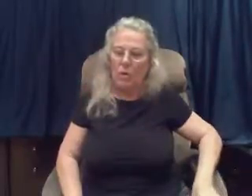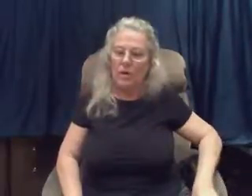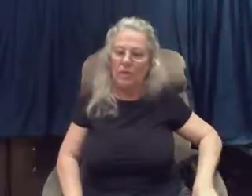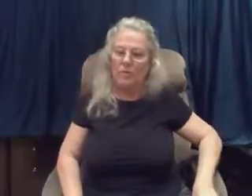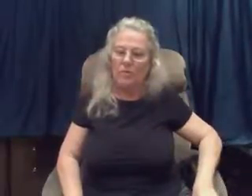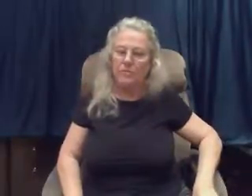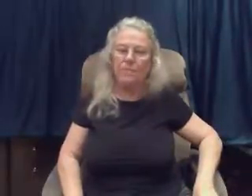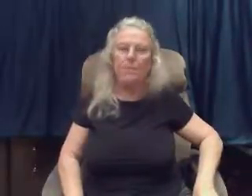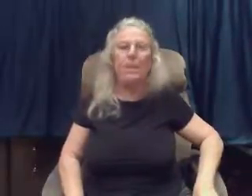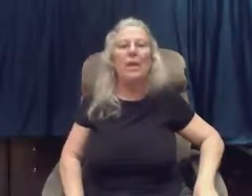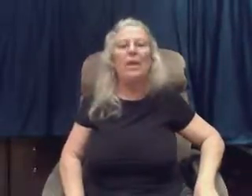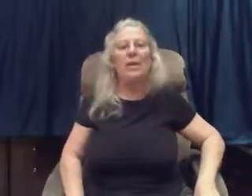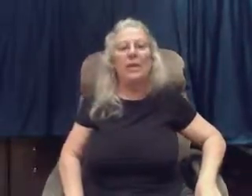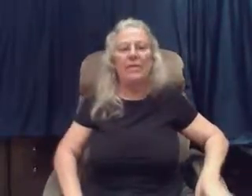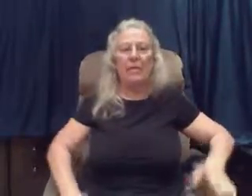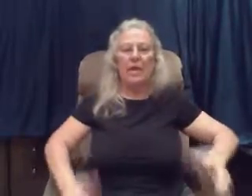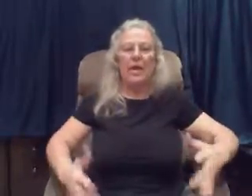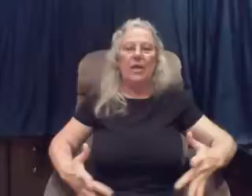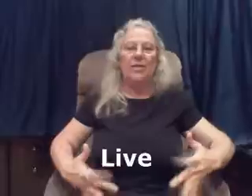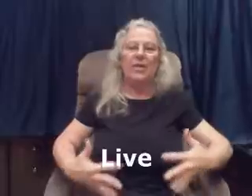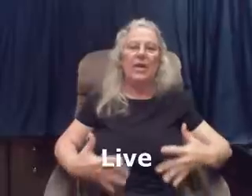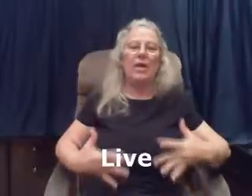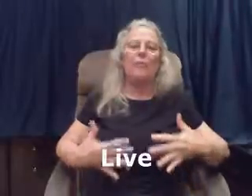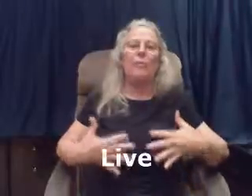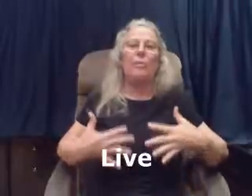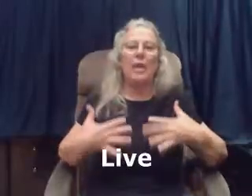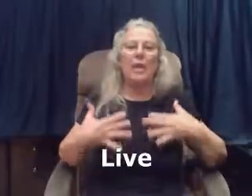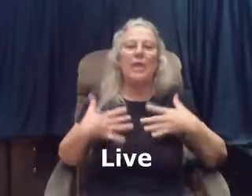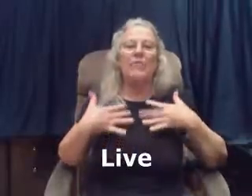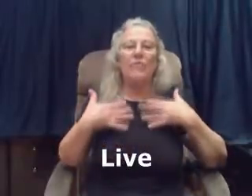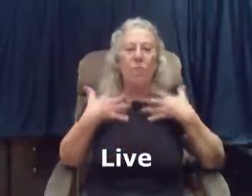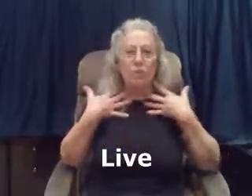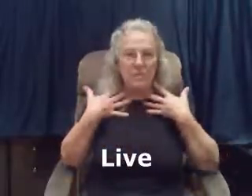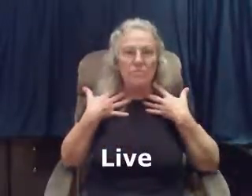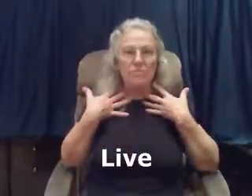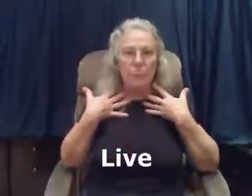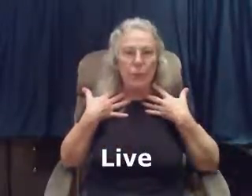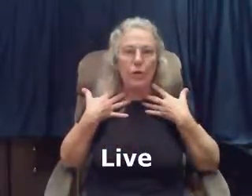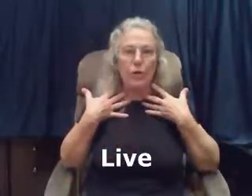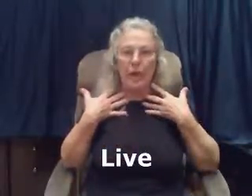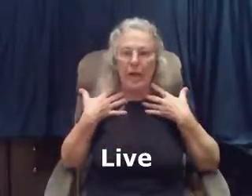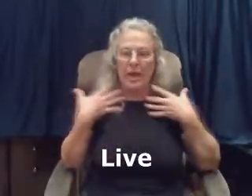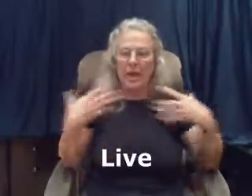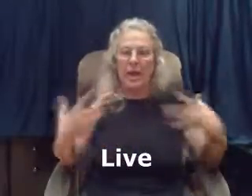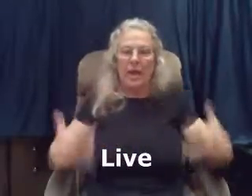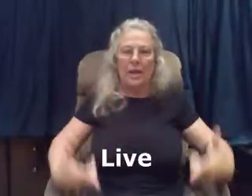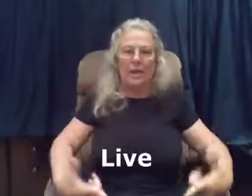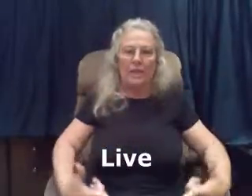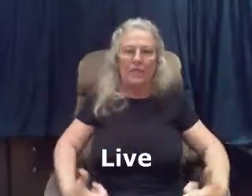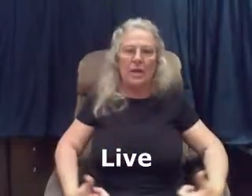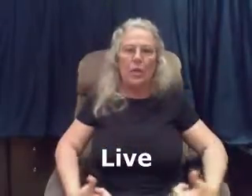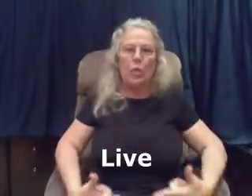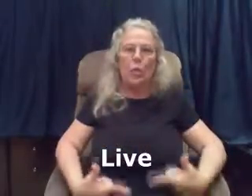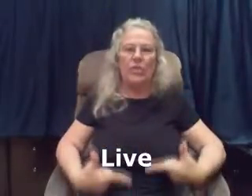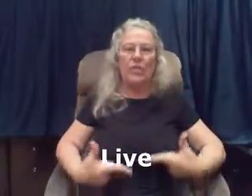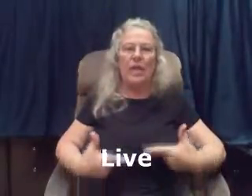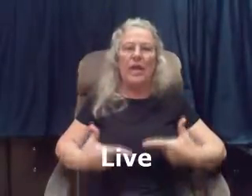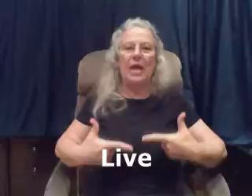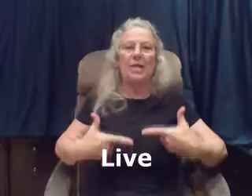Lord. Living. Think of the blood that flows through your body. Living with the